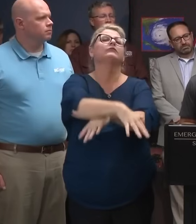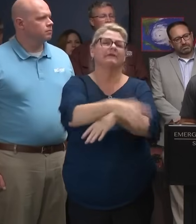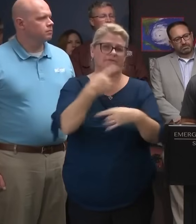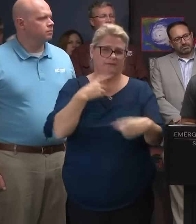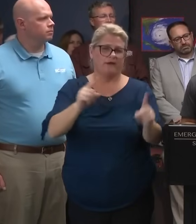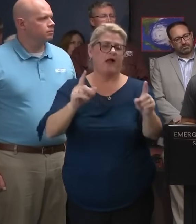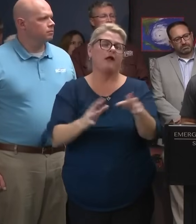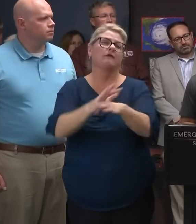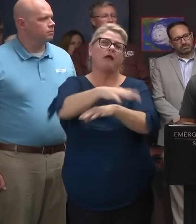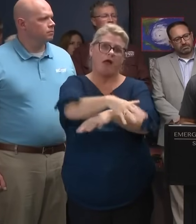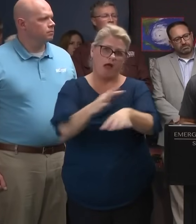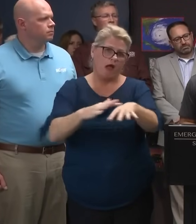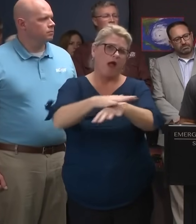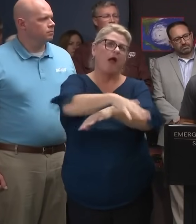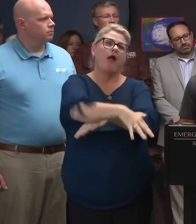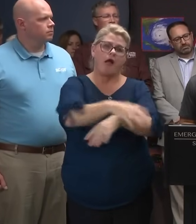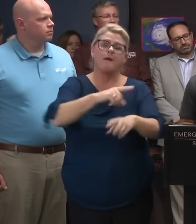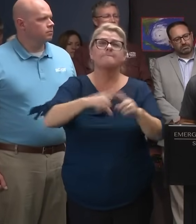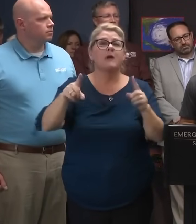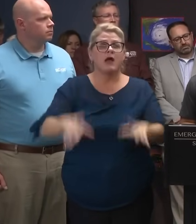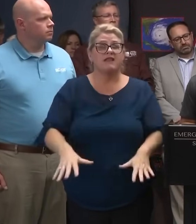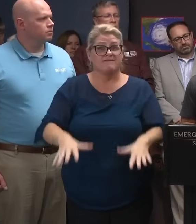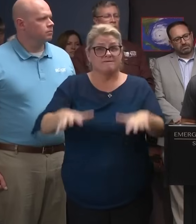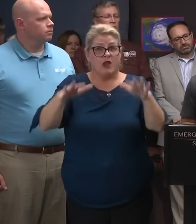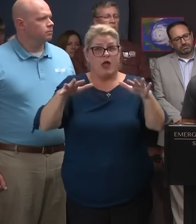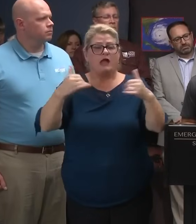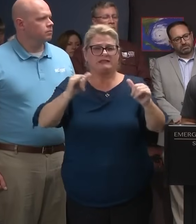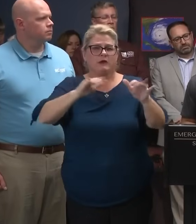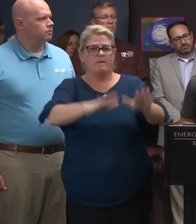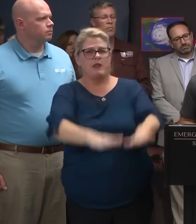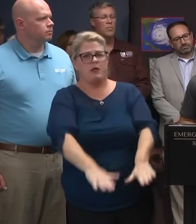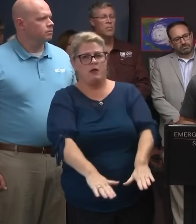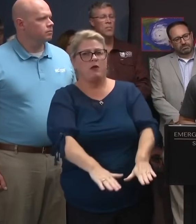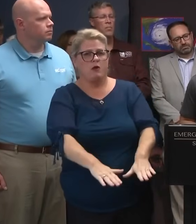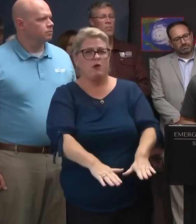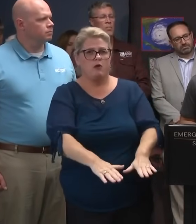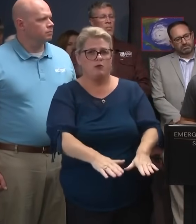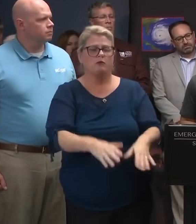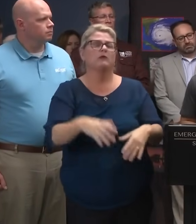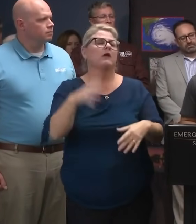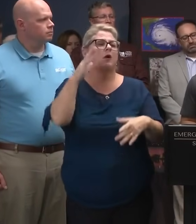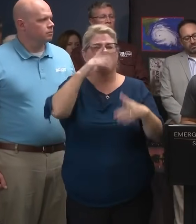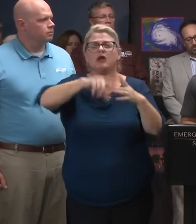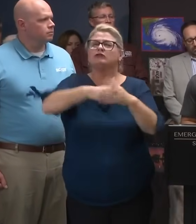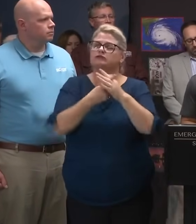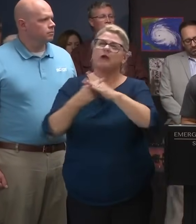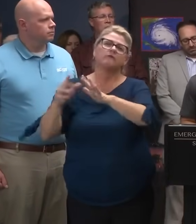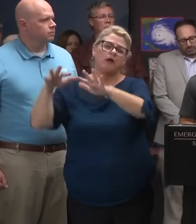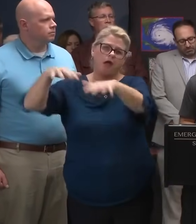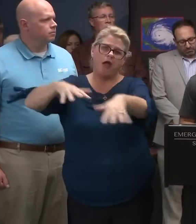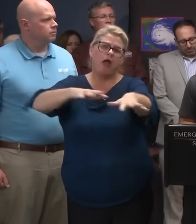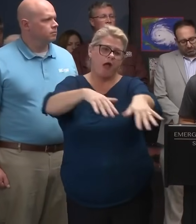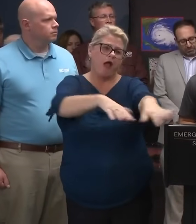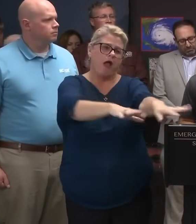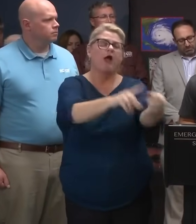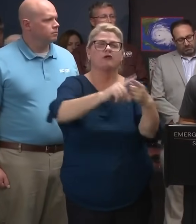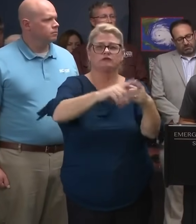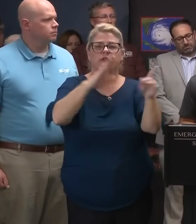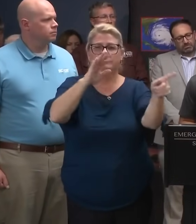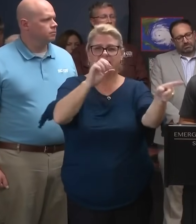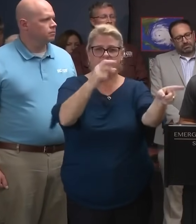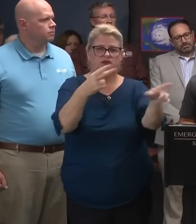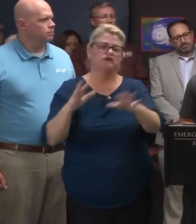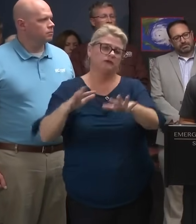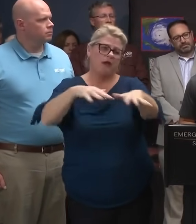to recede, falling below major flood stage tomorrow. The floodwater will slowly work their way down toward the coast, with major